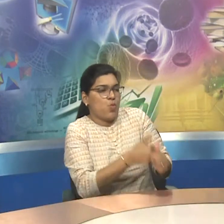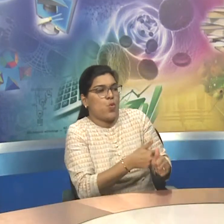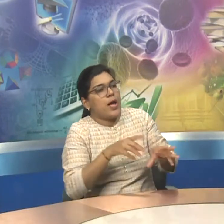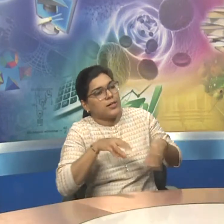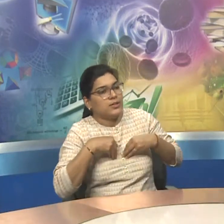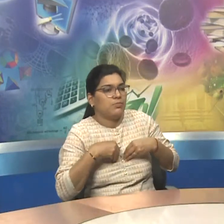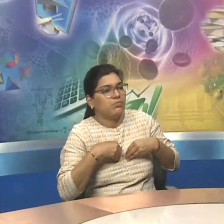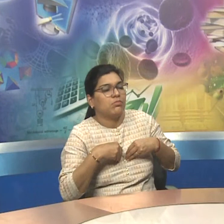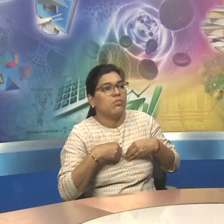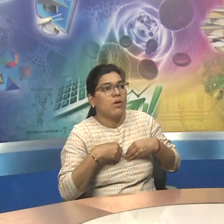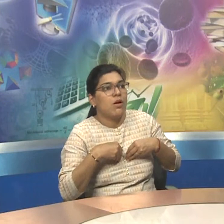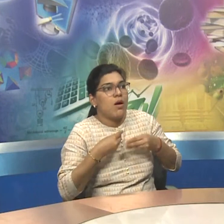of the state.